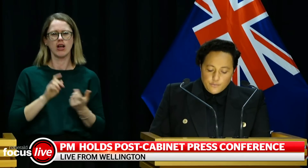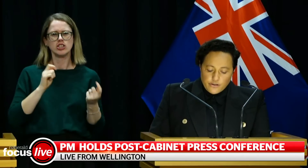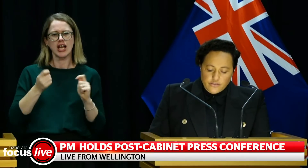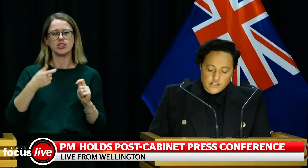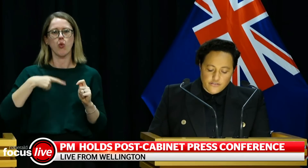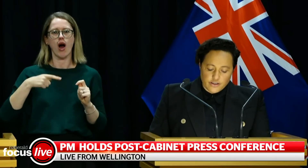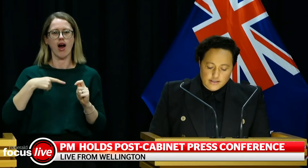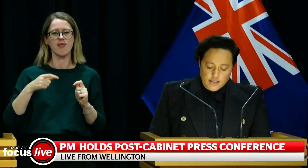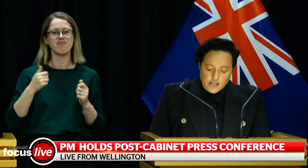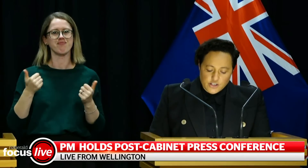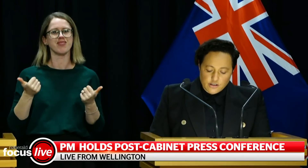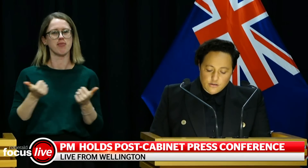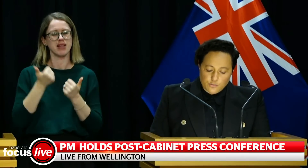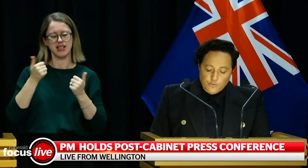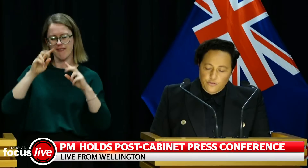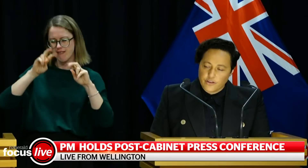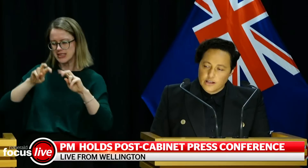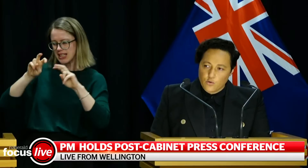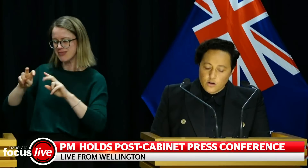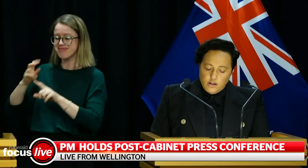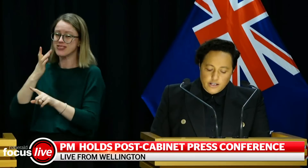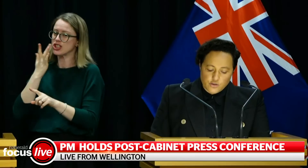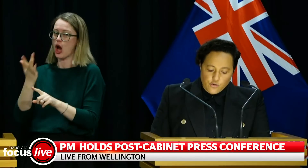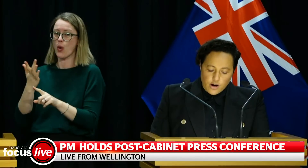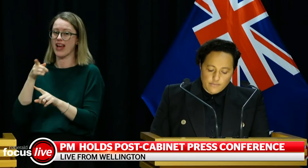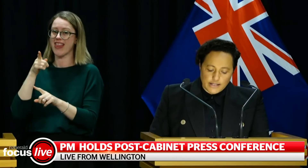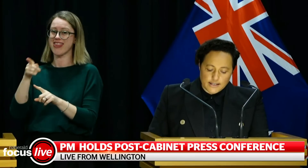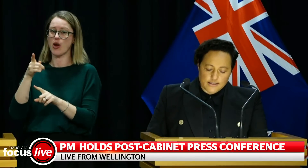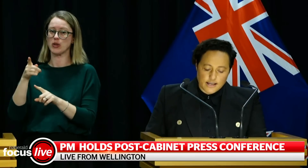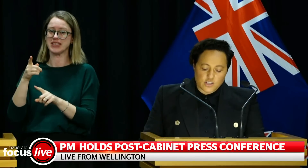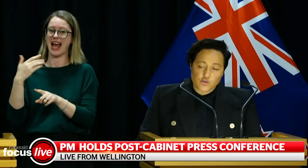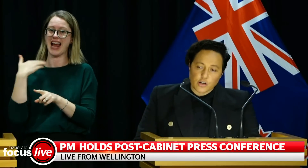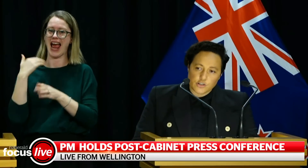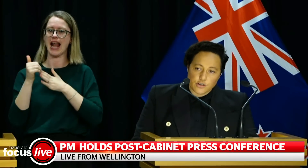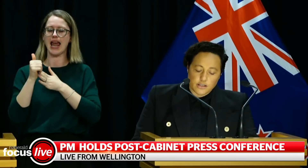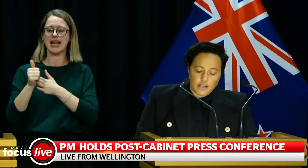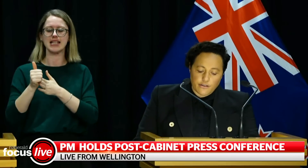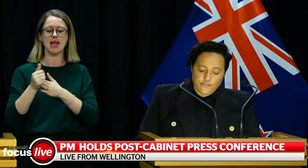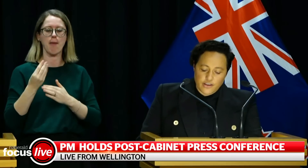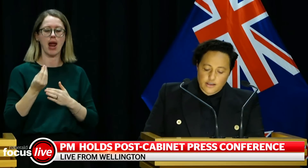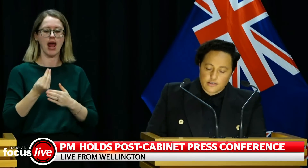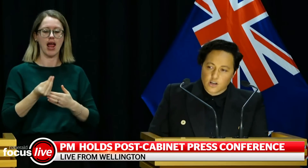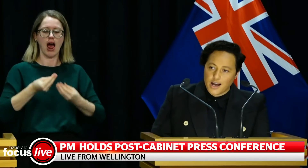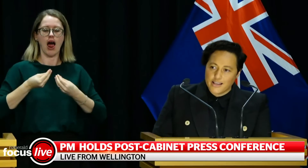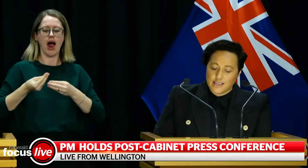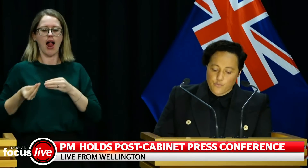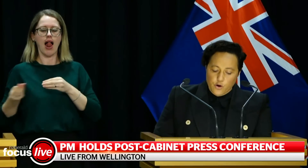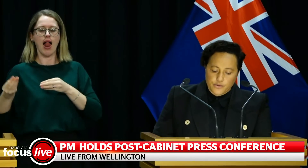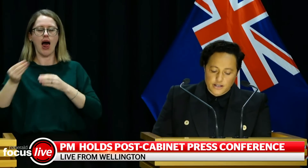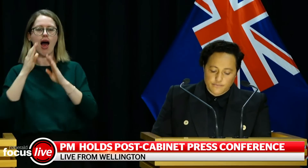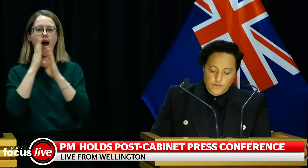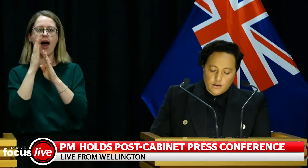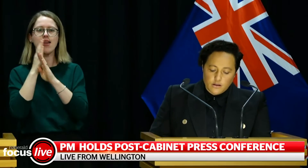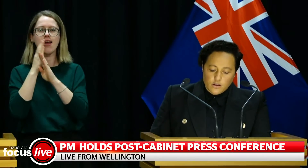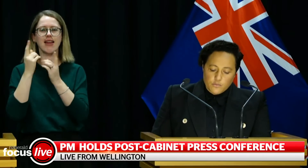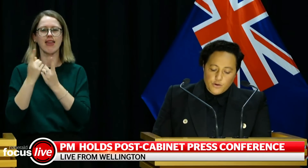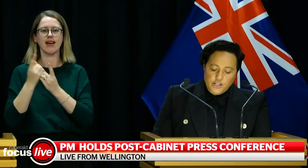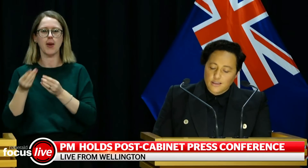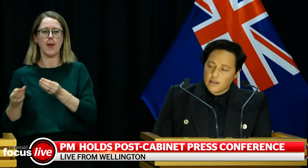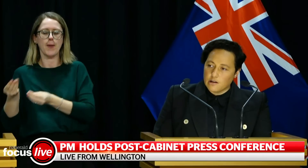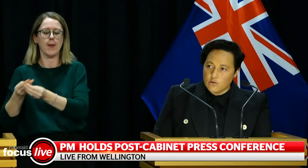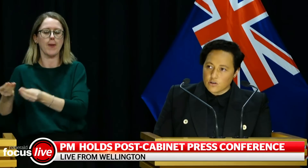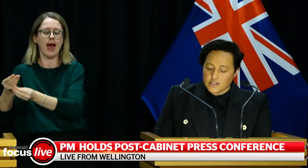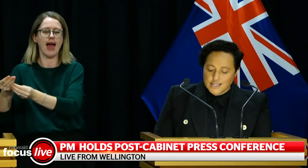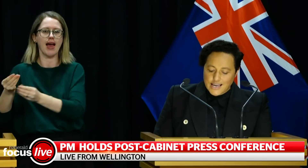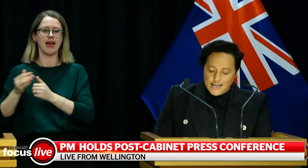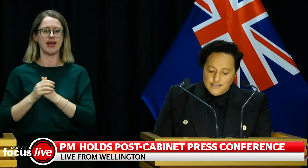significant number of investigations revealing organised crime leaders are structuring their affairs to hide their property, pushing